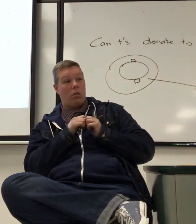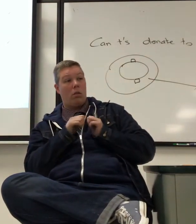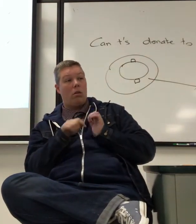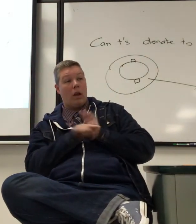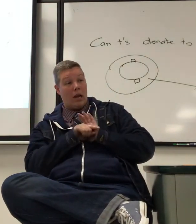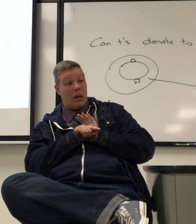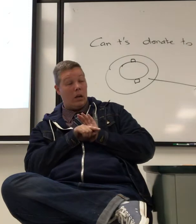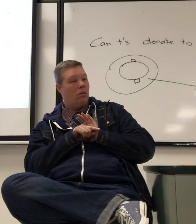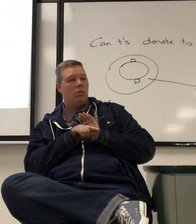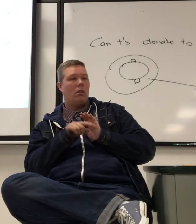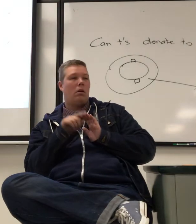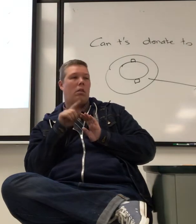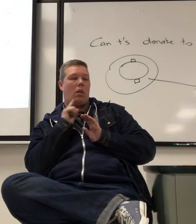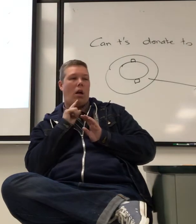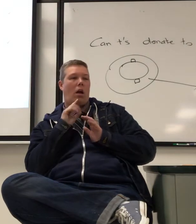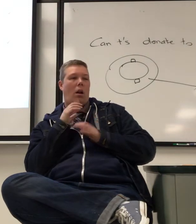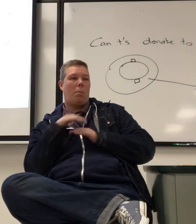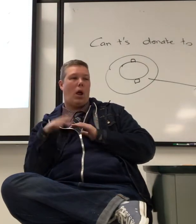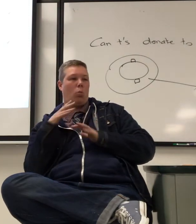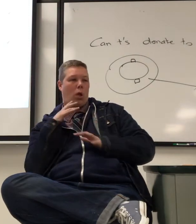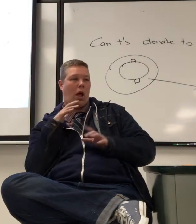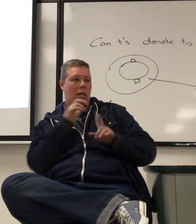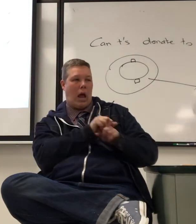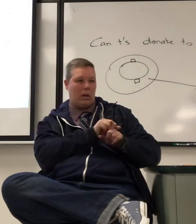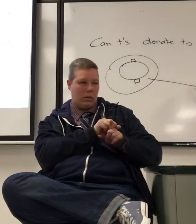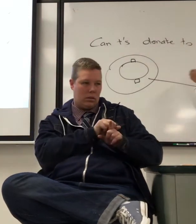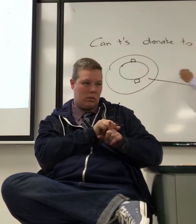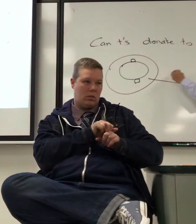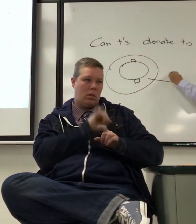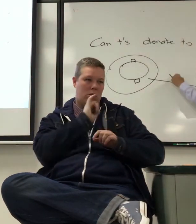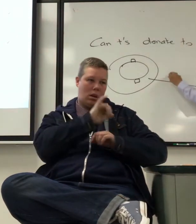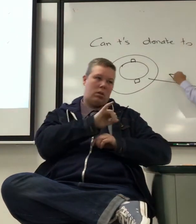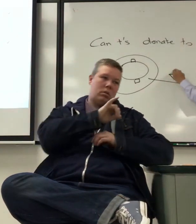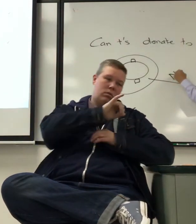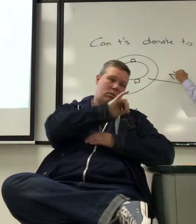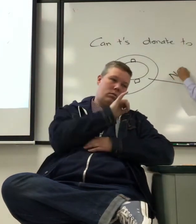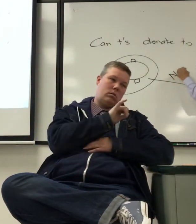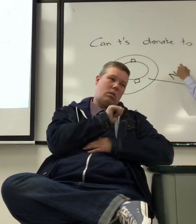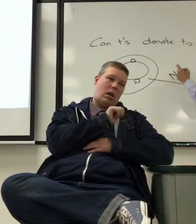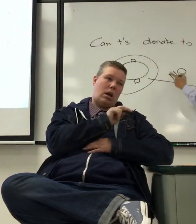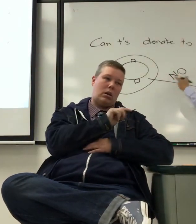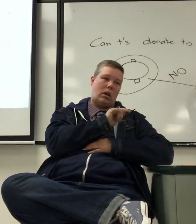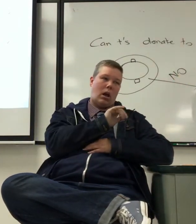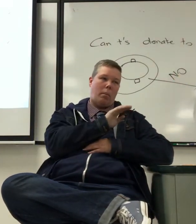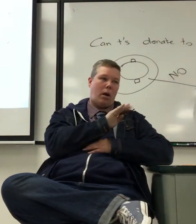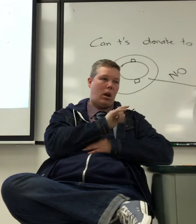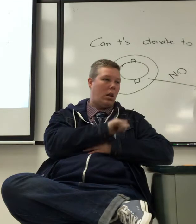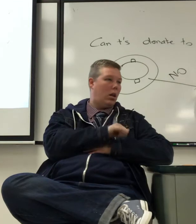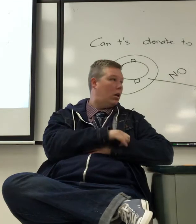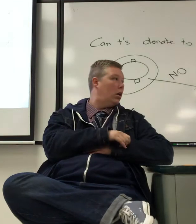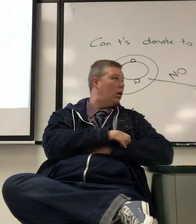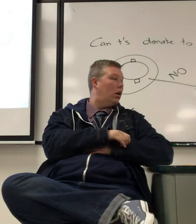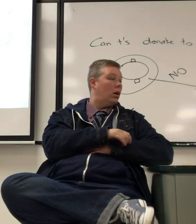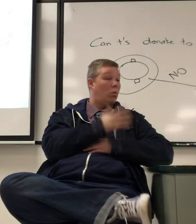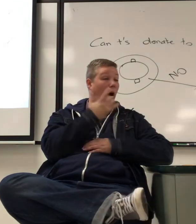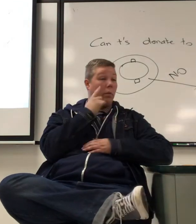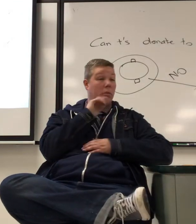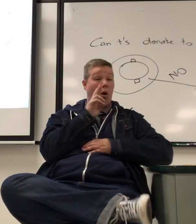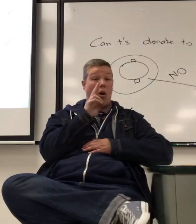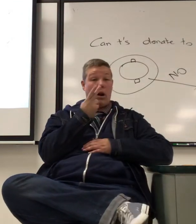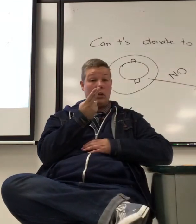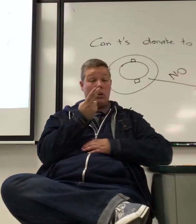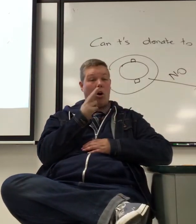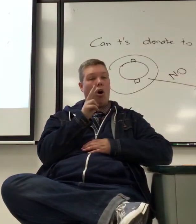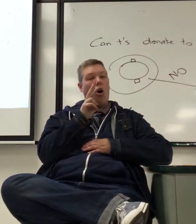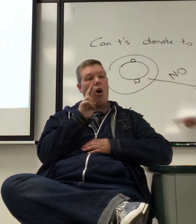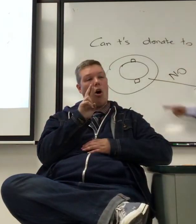Okay? So let me reverse the question. This answer is a no. because the Rh antibody in a person who's